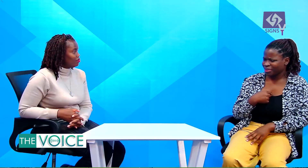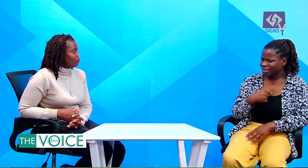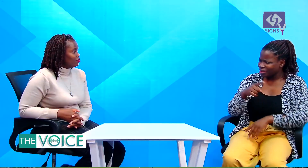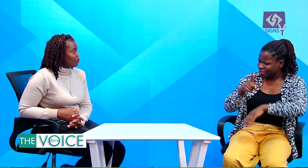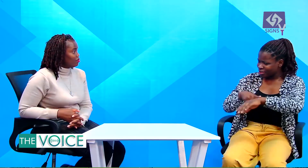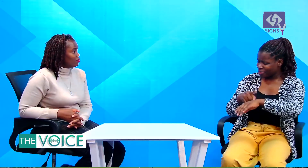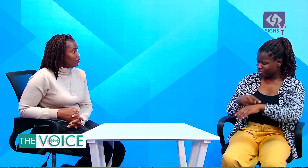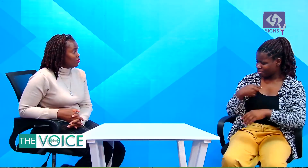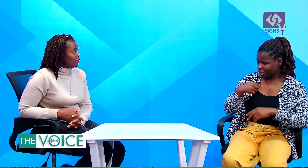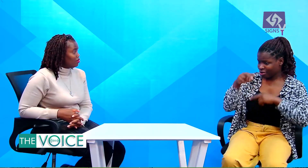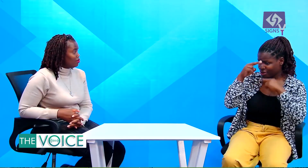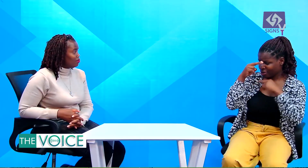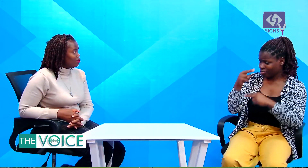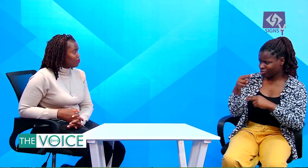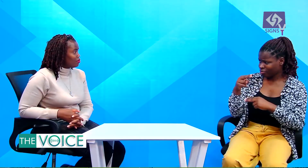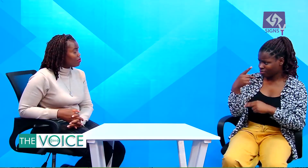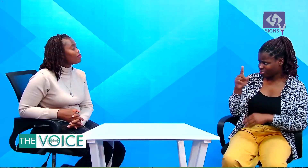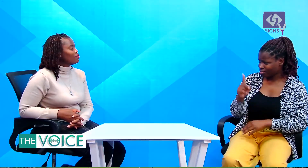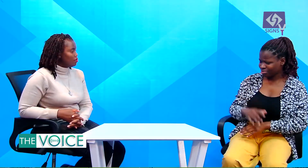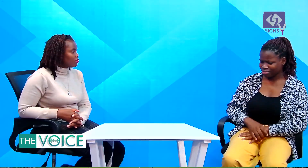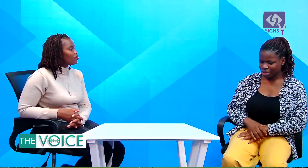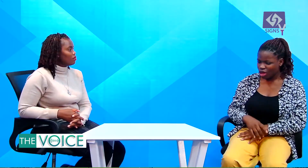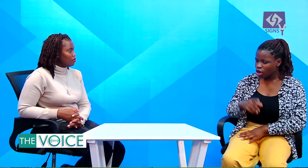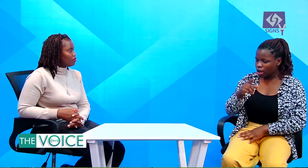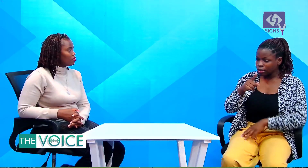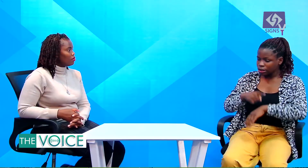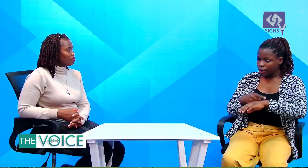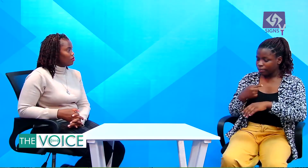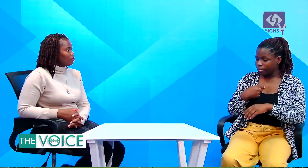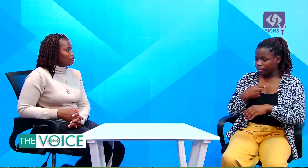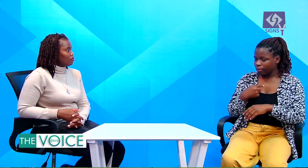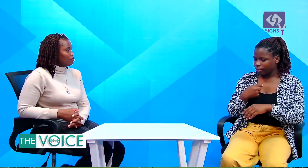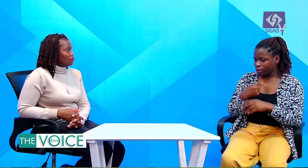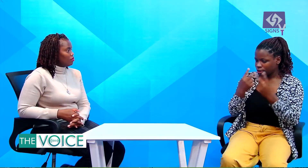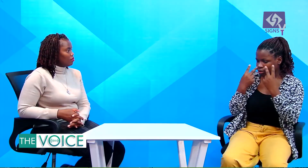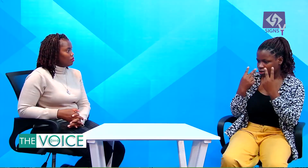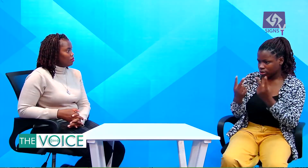example, I'll share my experience. I remember when I was in high school,